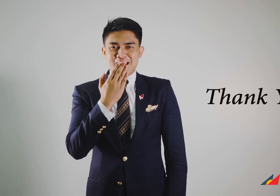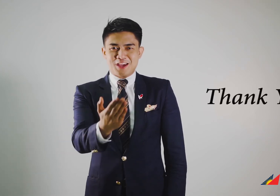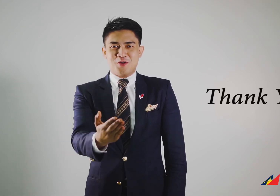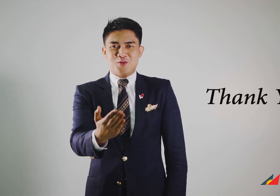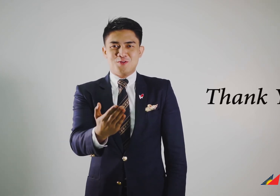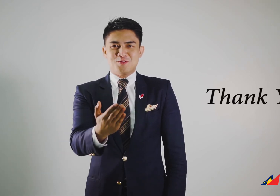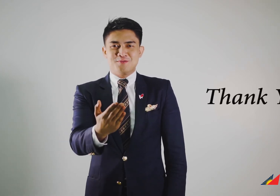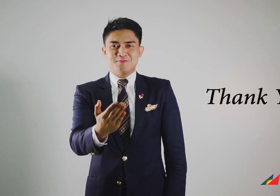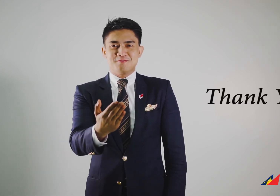Thank you.